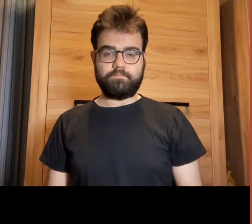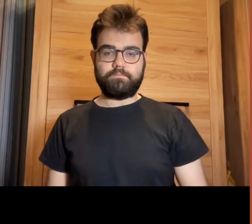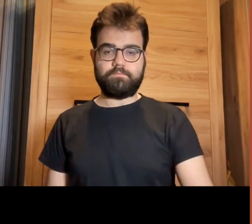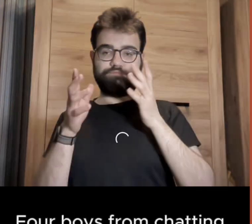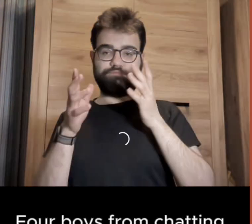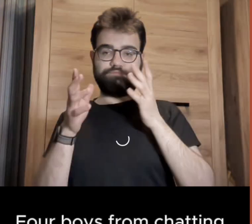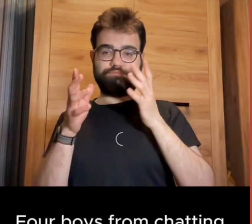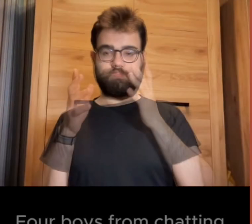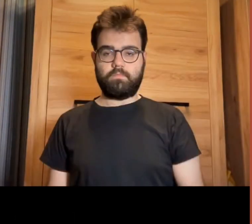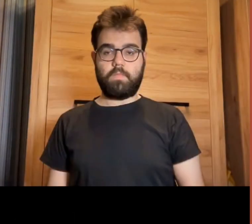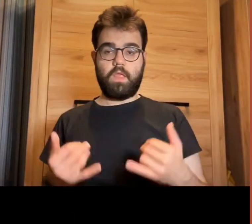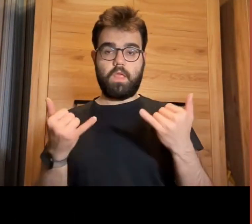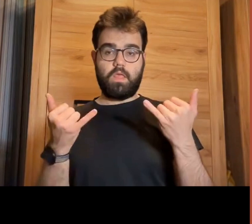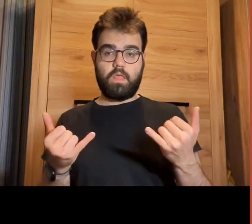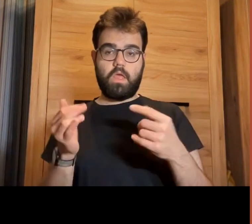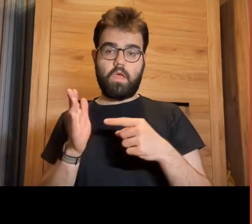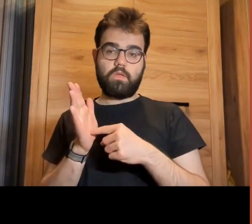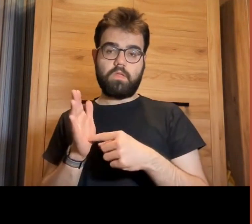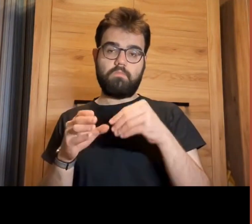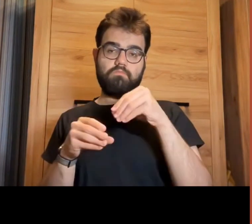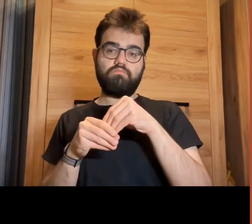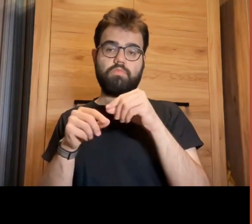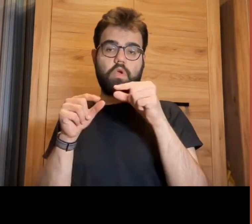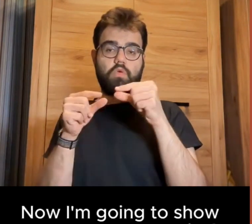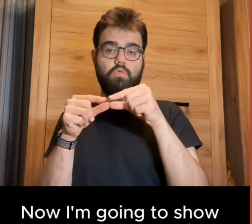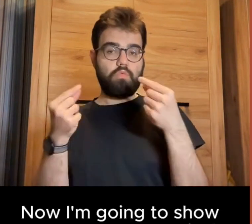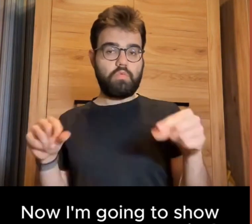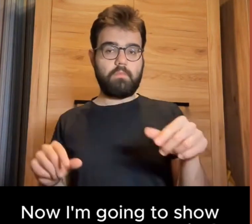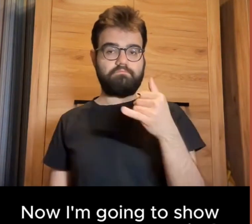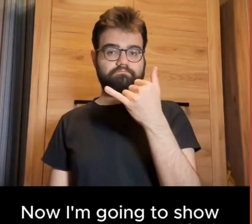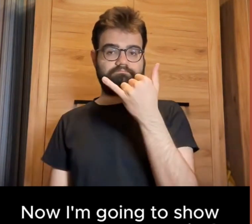This is a grammatical sentence. But in a grammatical one,